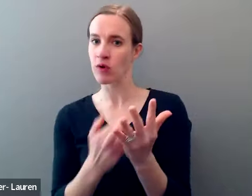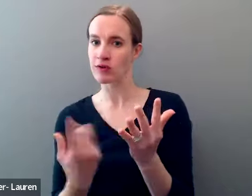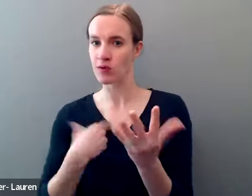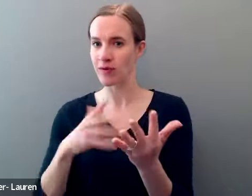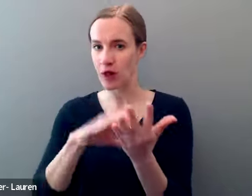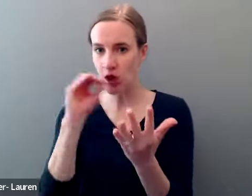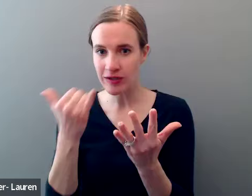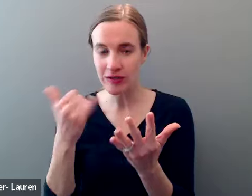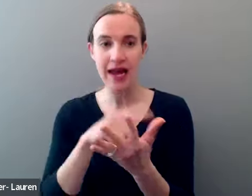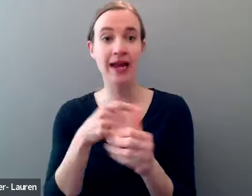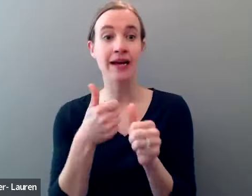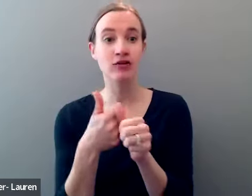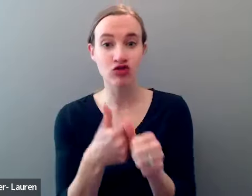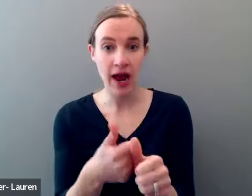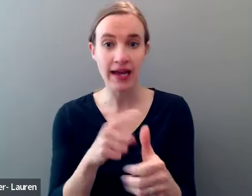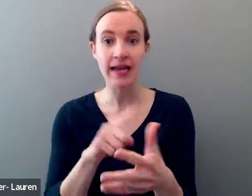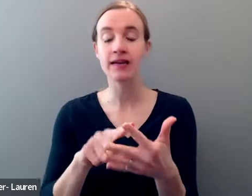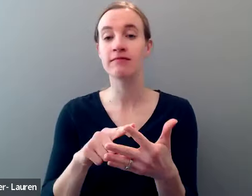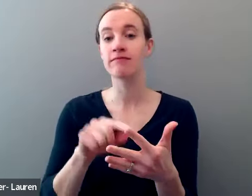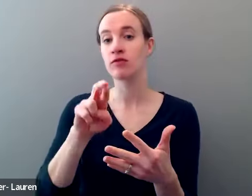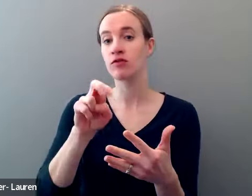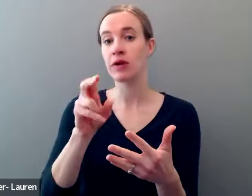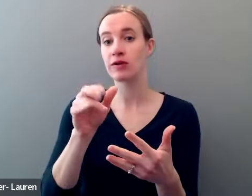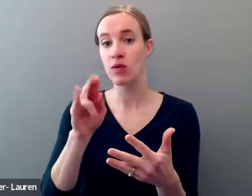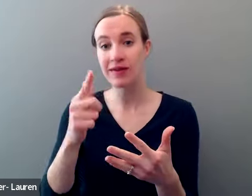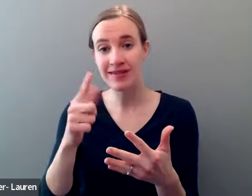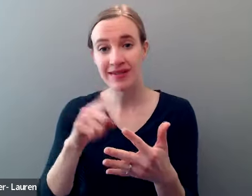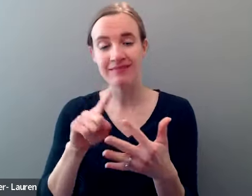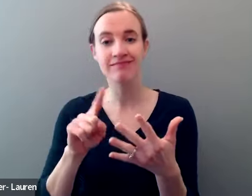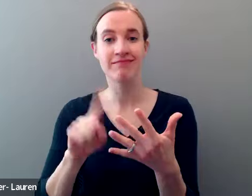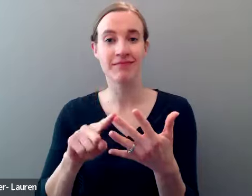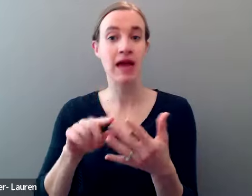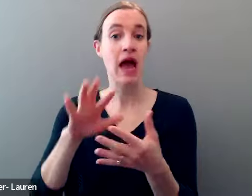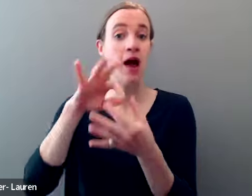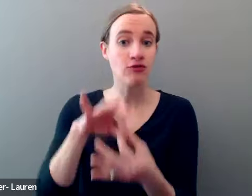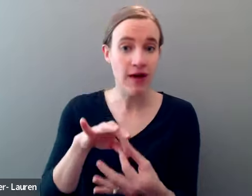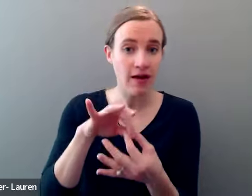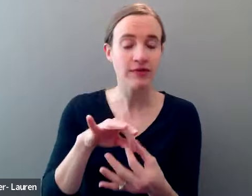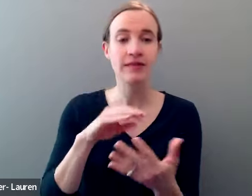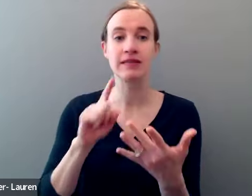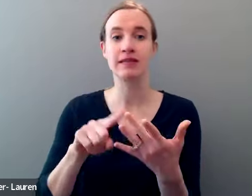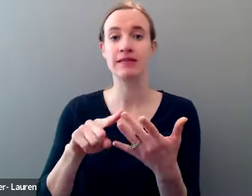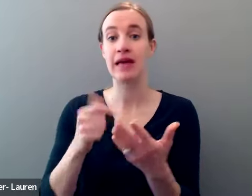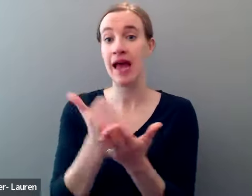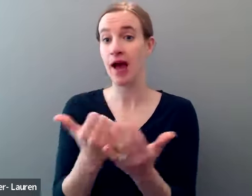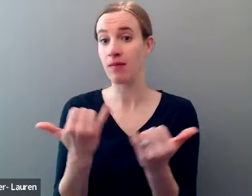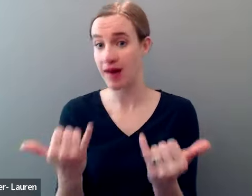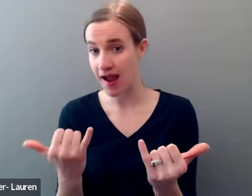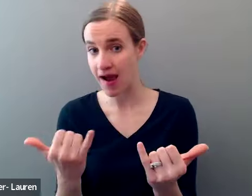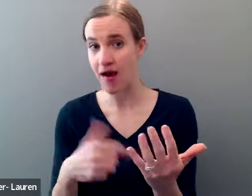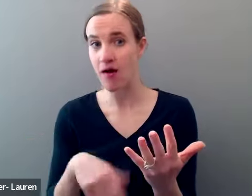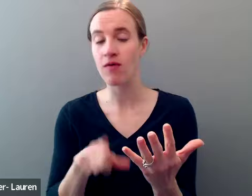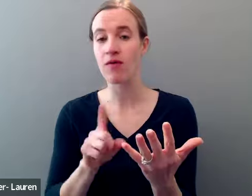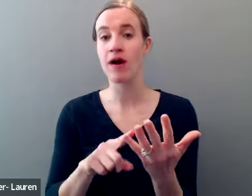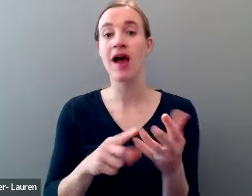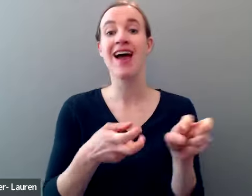tracking, resourcing, grounding. These are not in order. Help now, and all of those, shift and